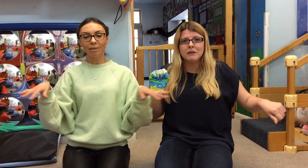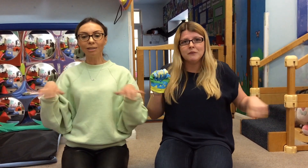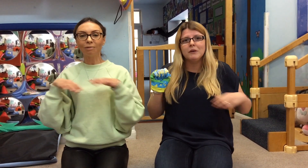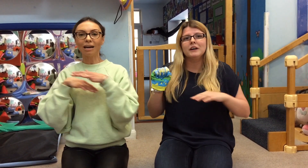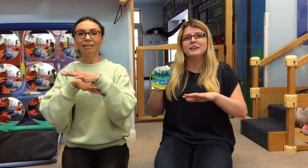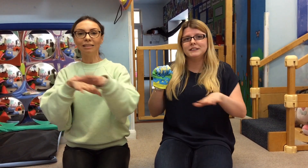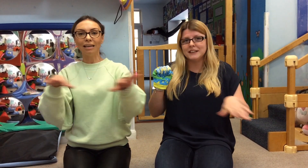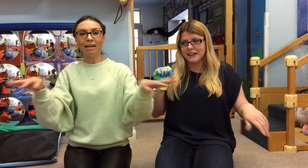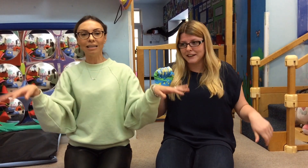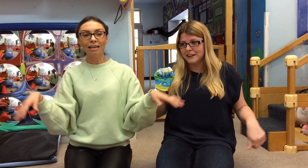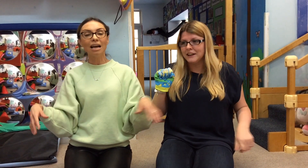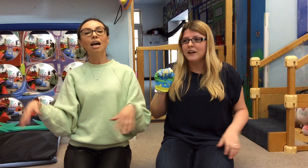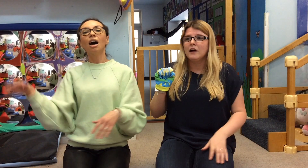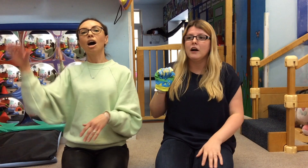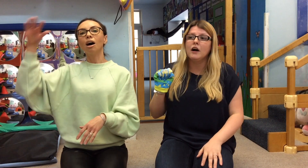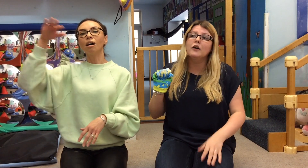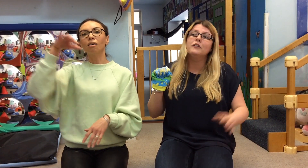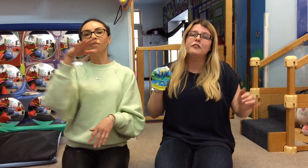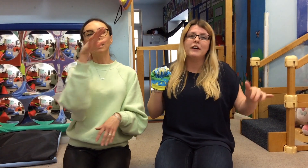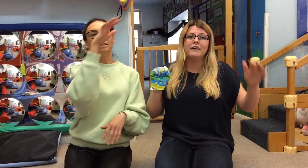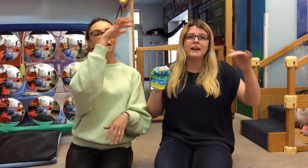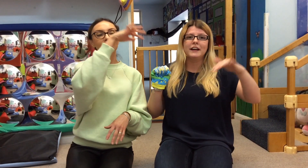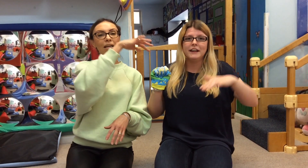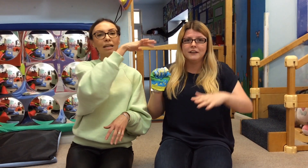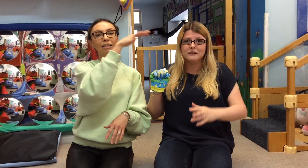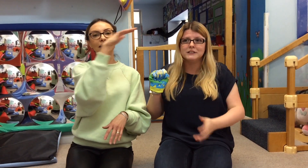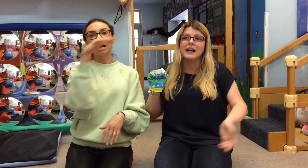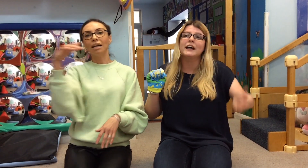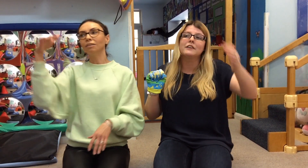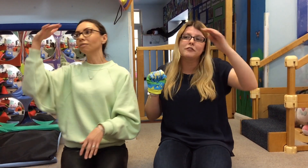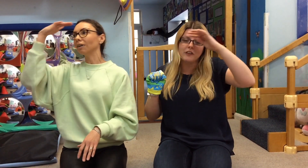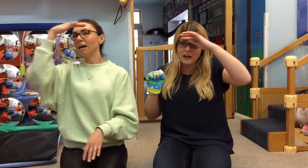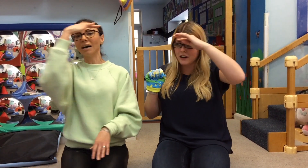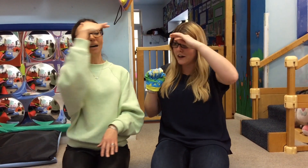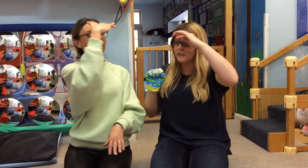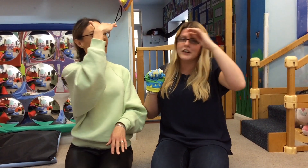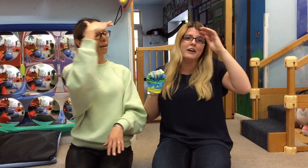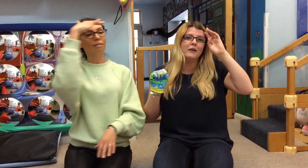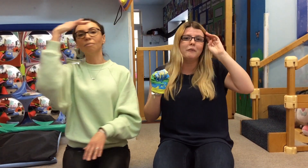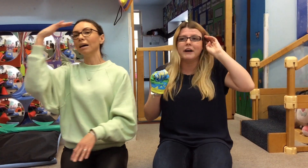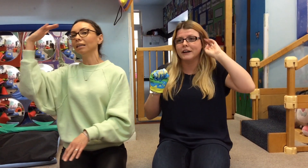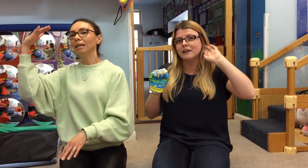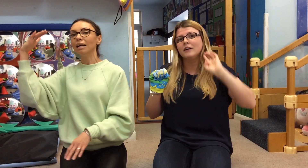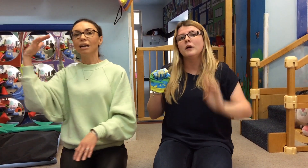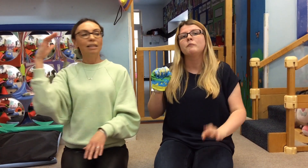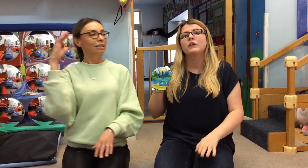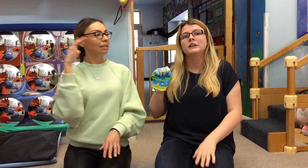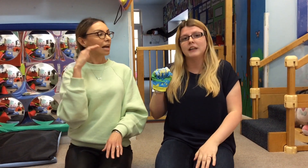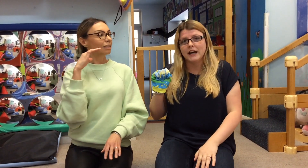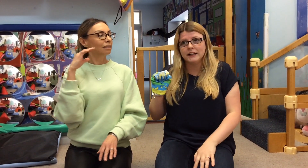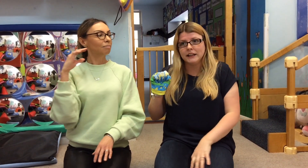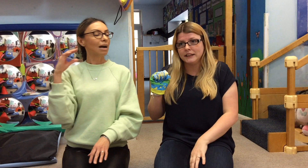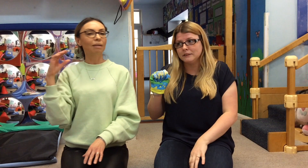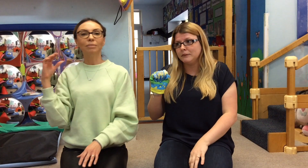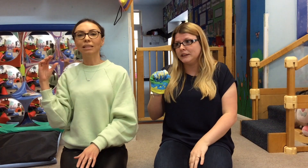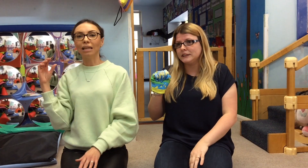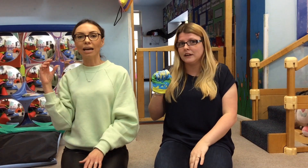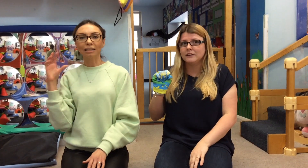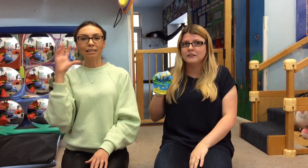swimming one day over the hills and far away. Sad mammy duck